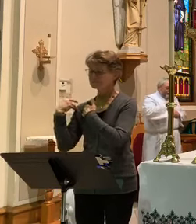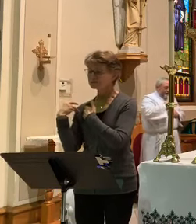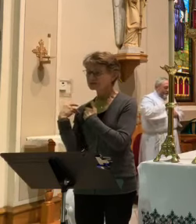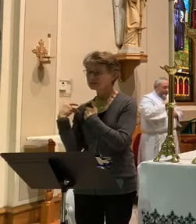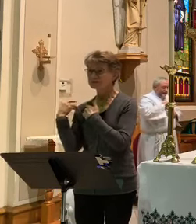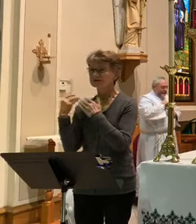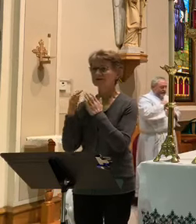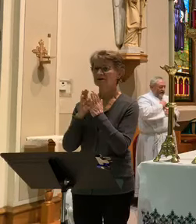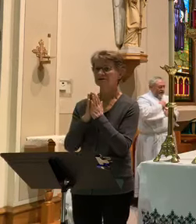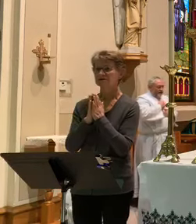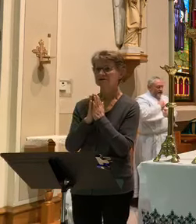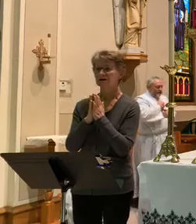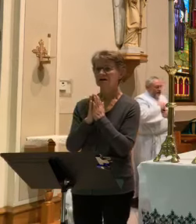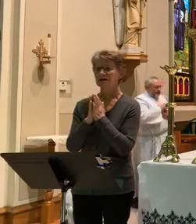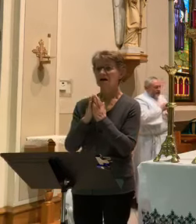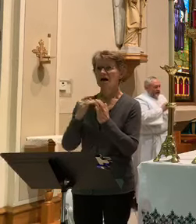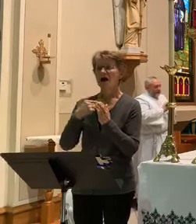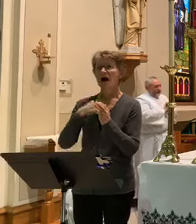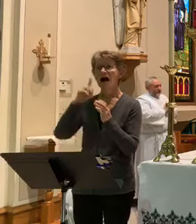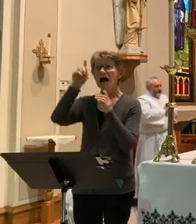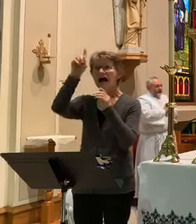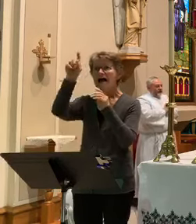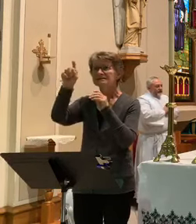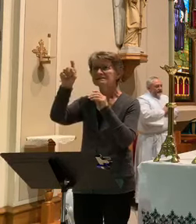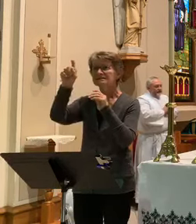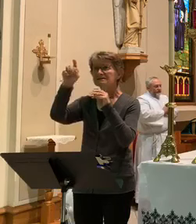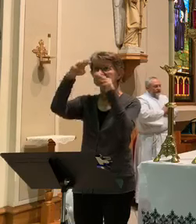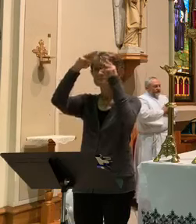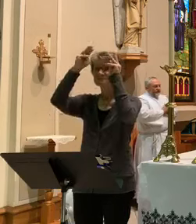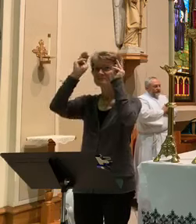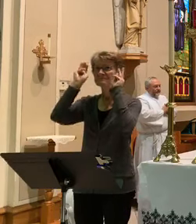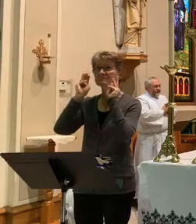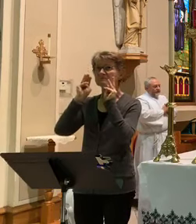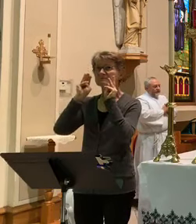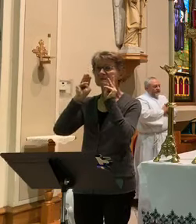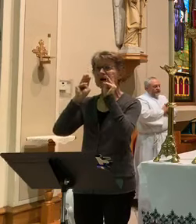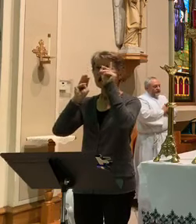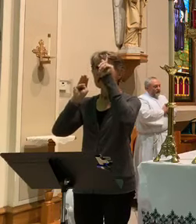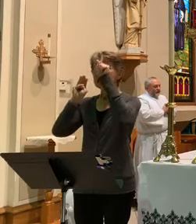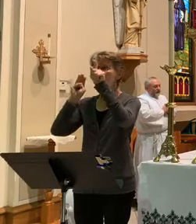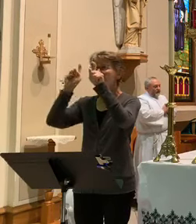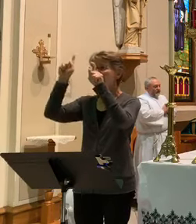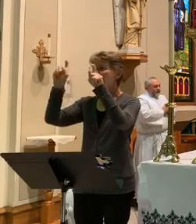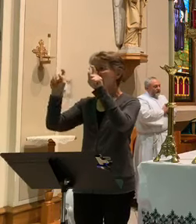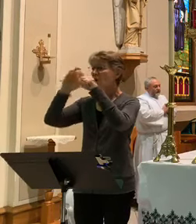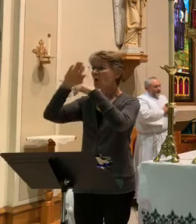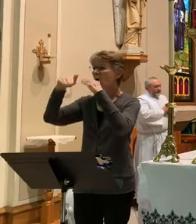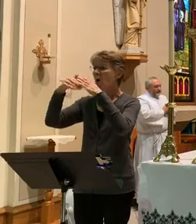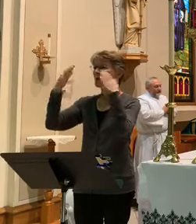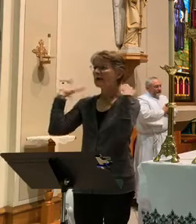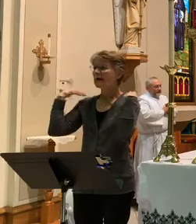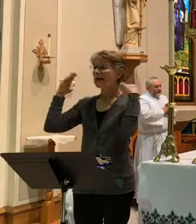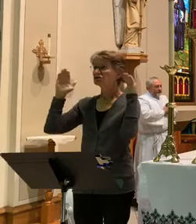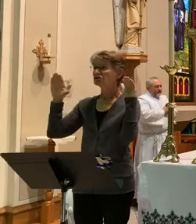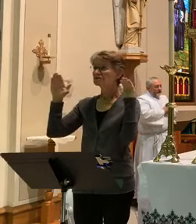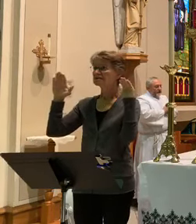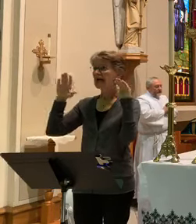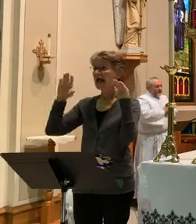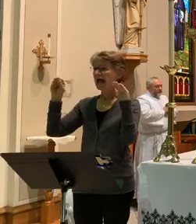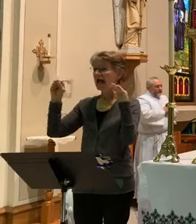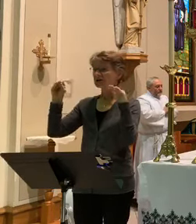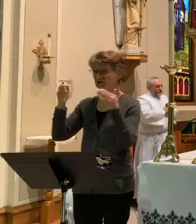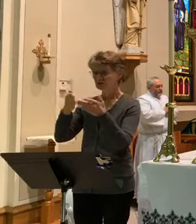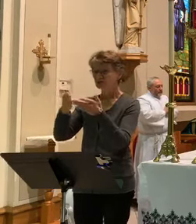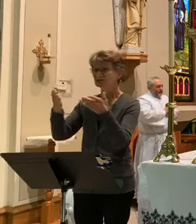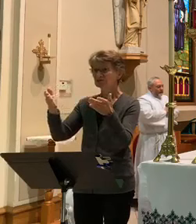Through my most grievous fault, therefore, I ask the Blessed Mary, ever Virgin, all the angels and saints,